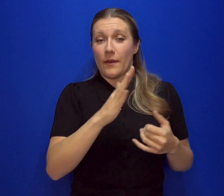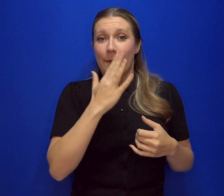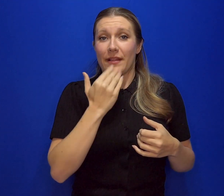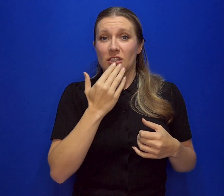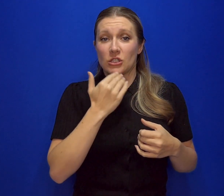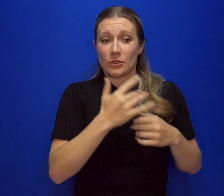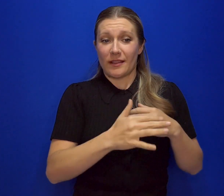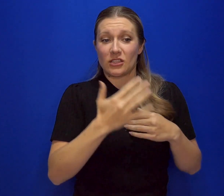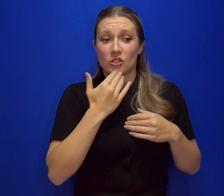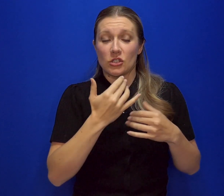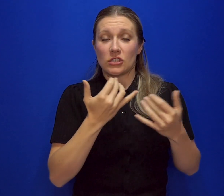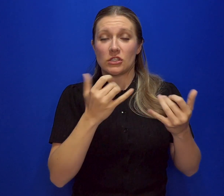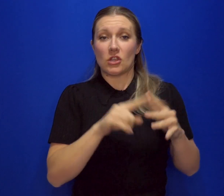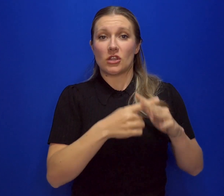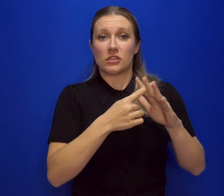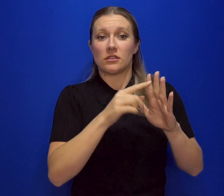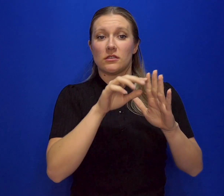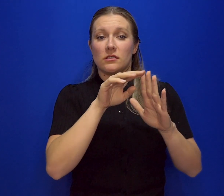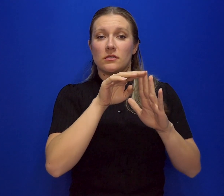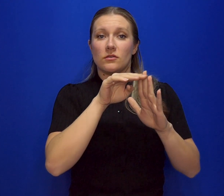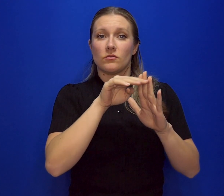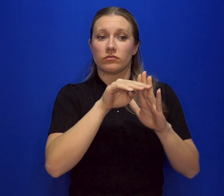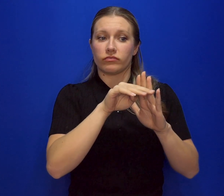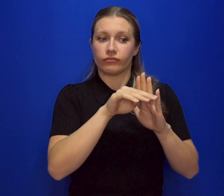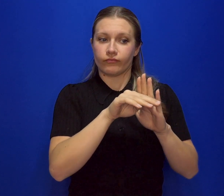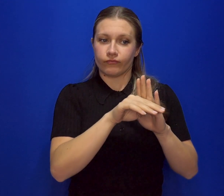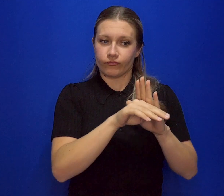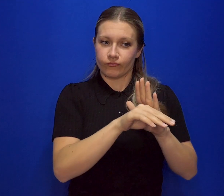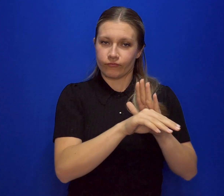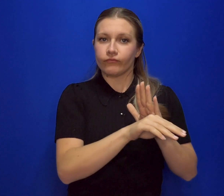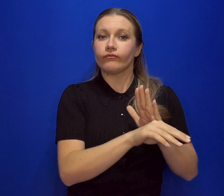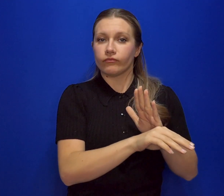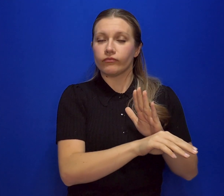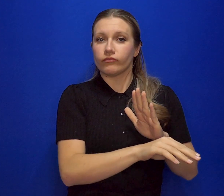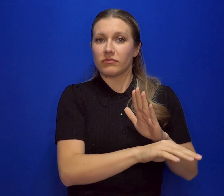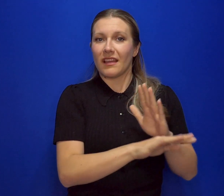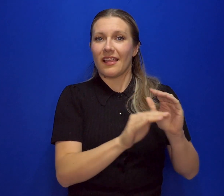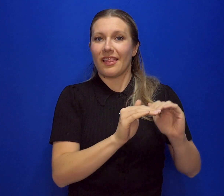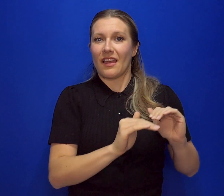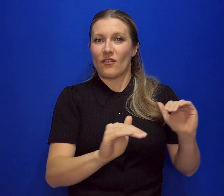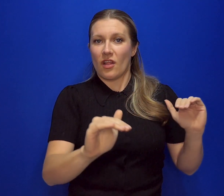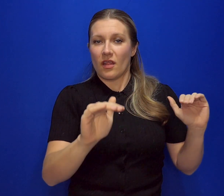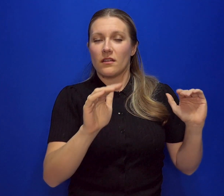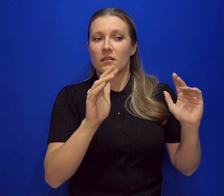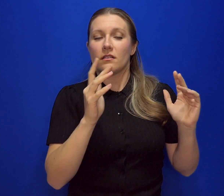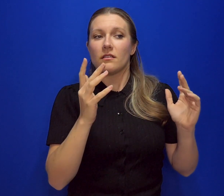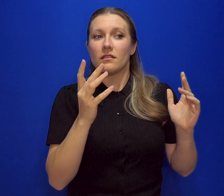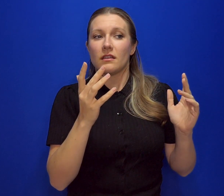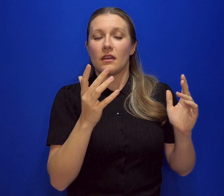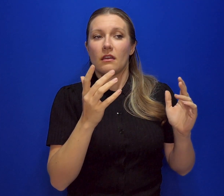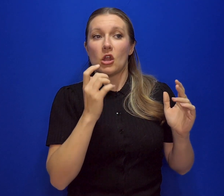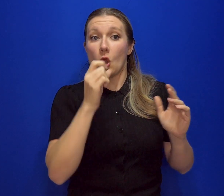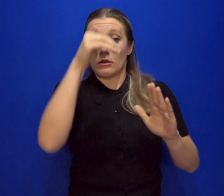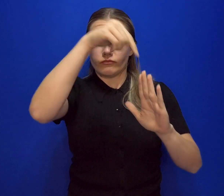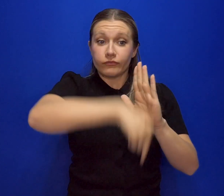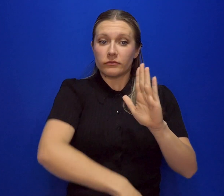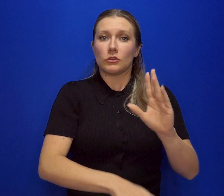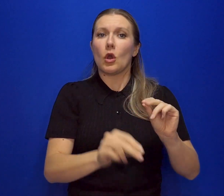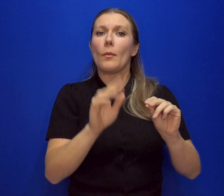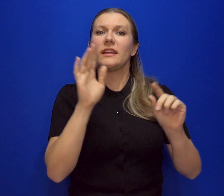blood sugar starts to come down, now that you're taking insulin, even drifts in blood sugar, not drastic